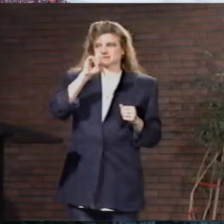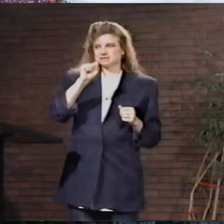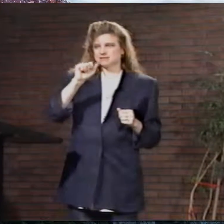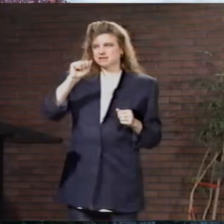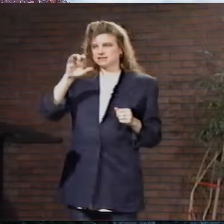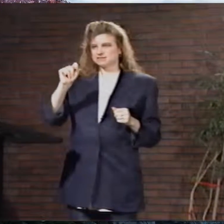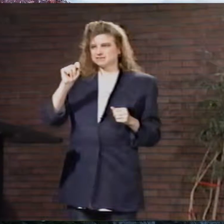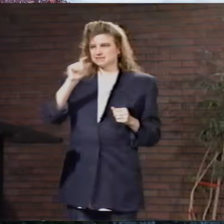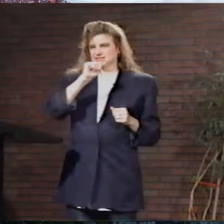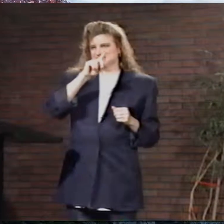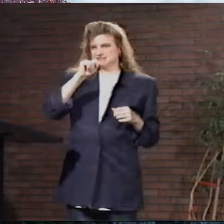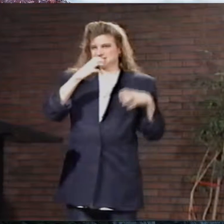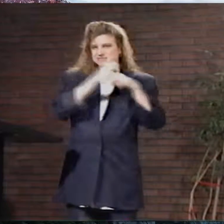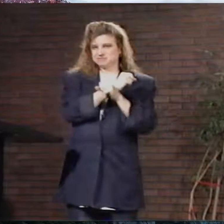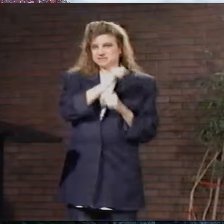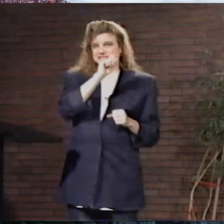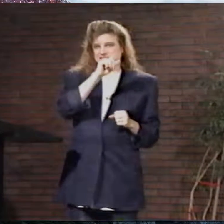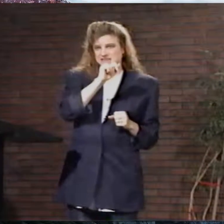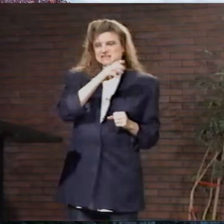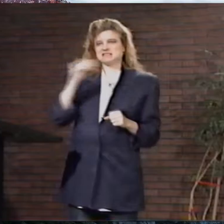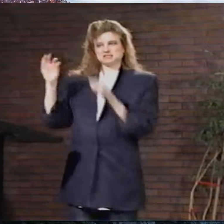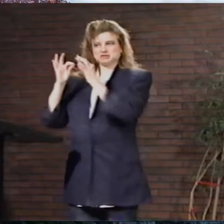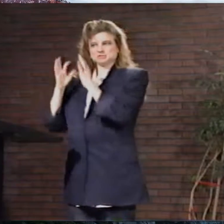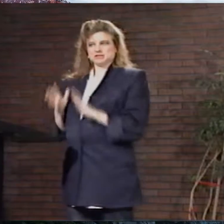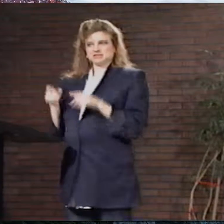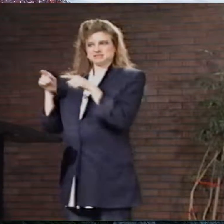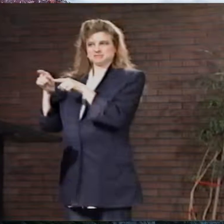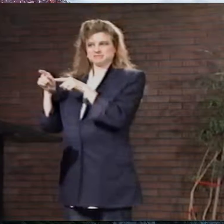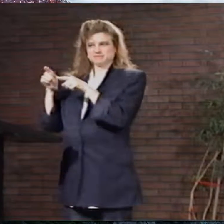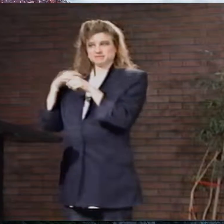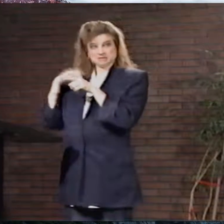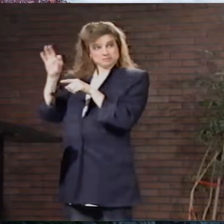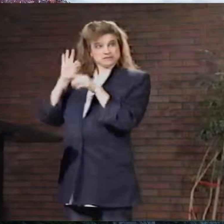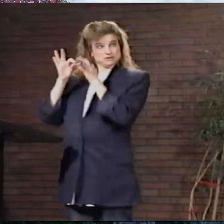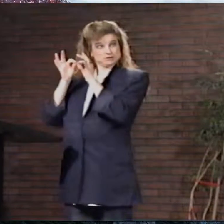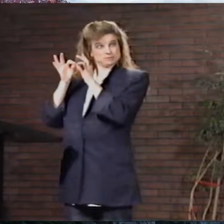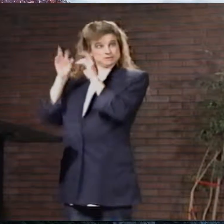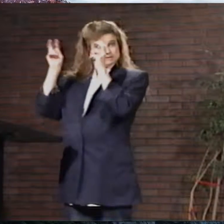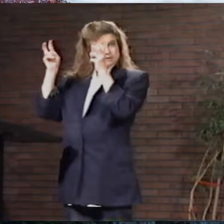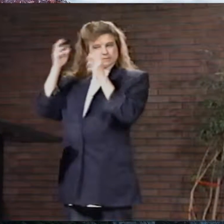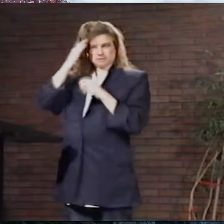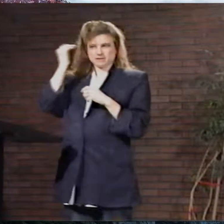ADA is a law that's called the Americans with Disabilities Act.